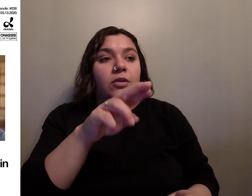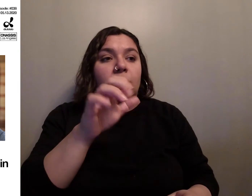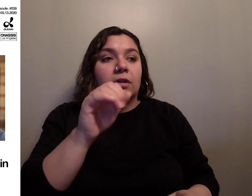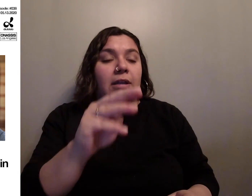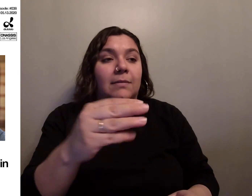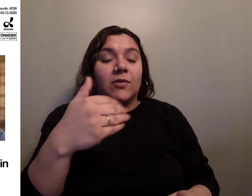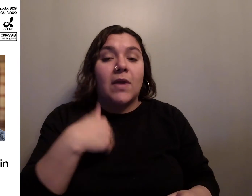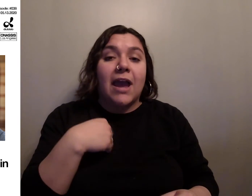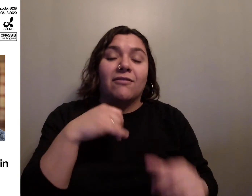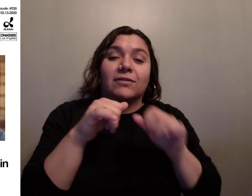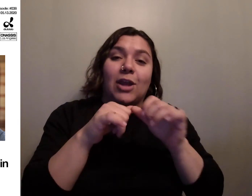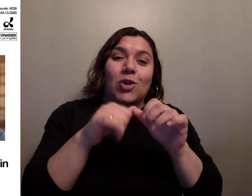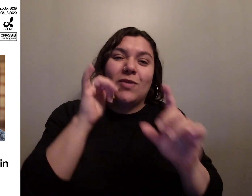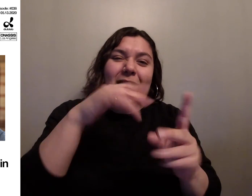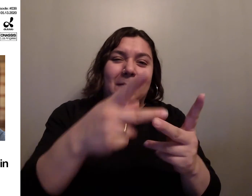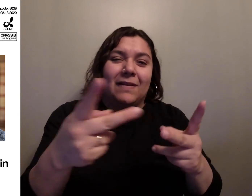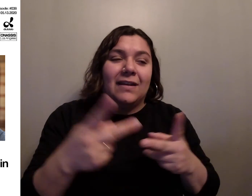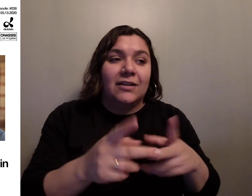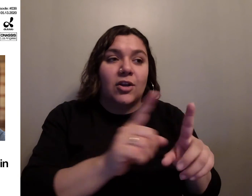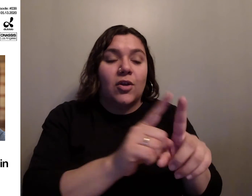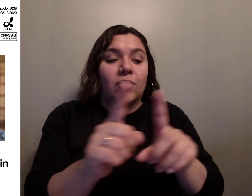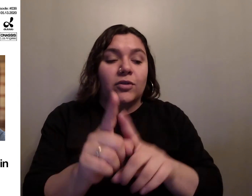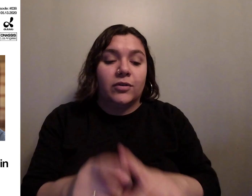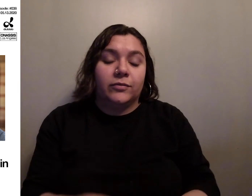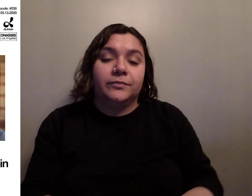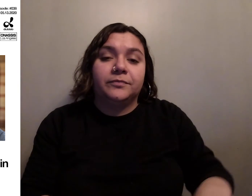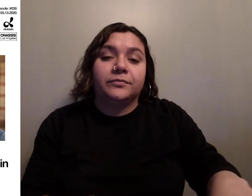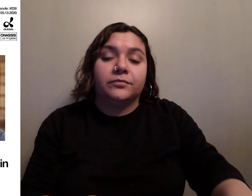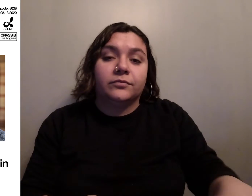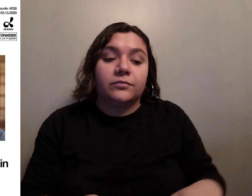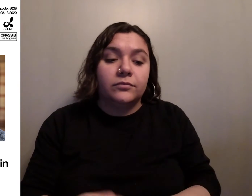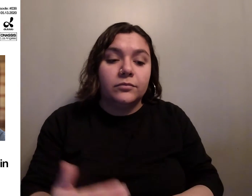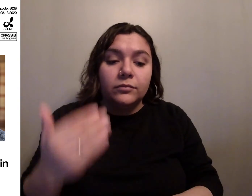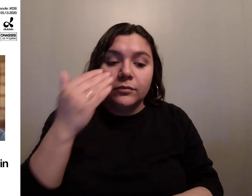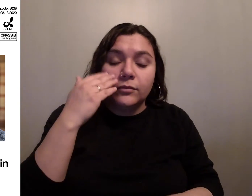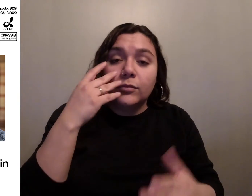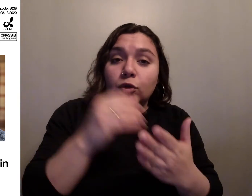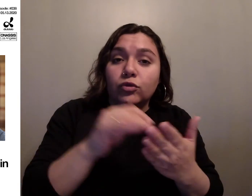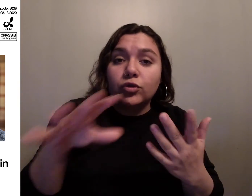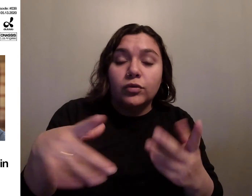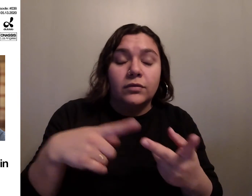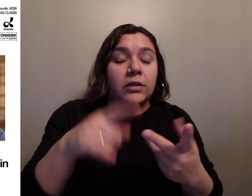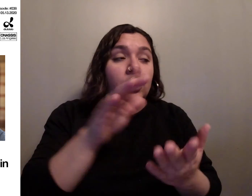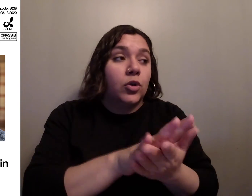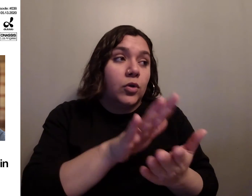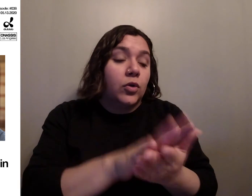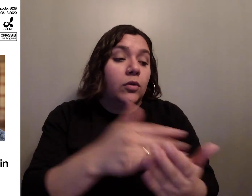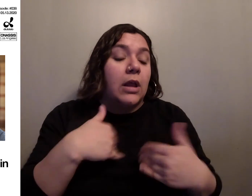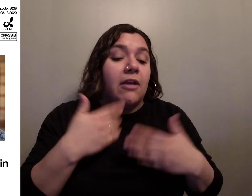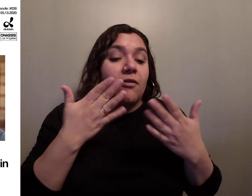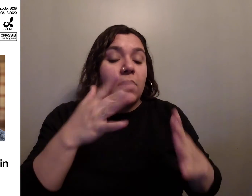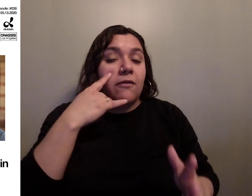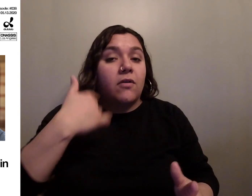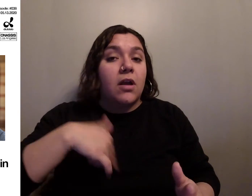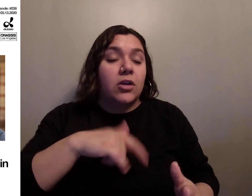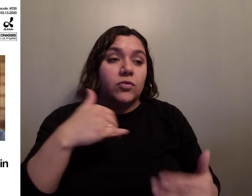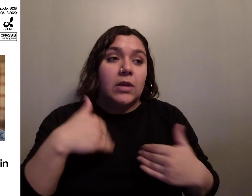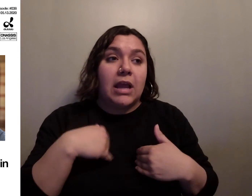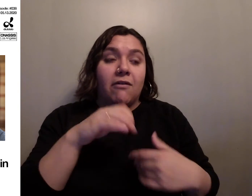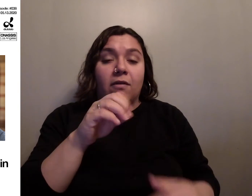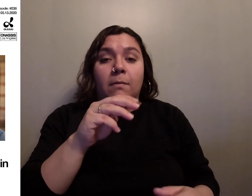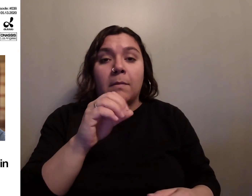and stream them, of course, to create continuity in that place. And also, students and schools,